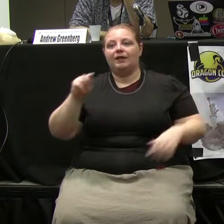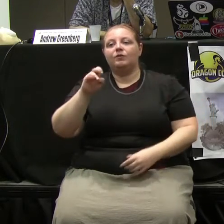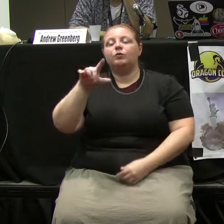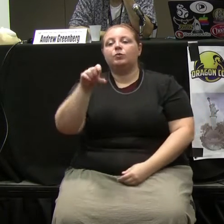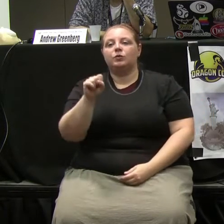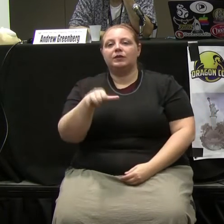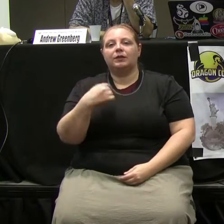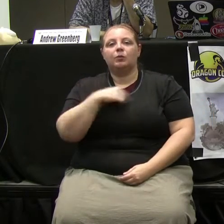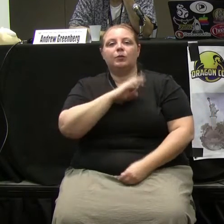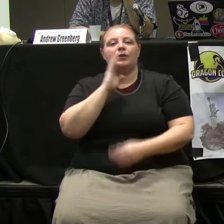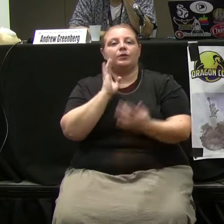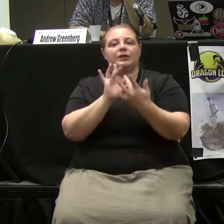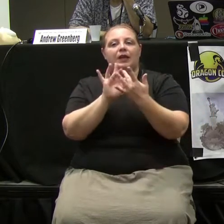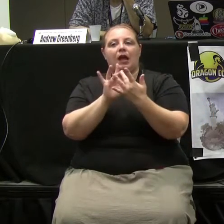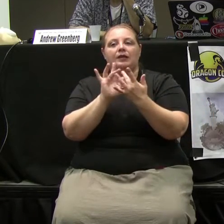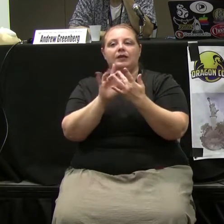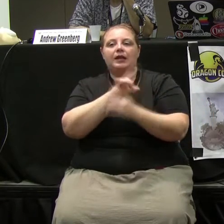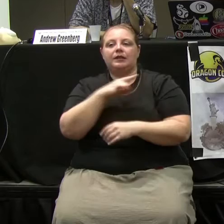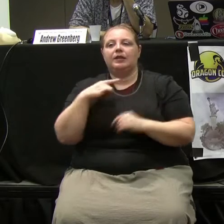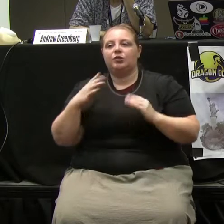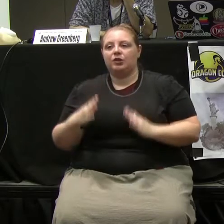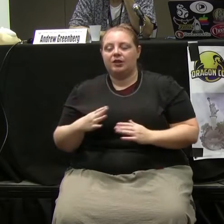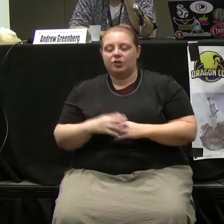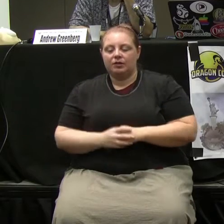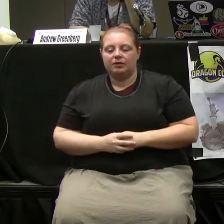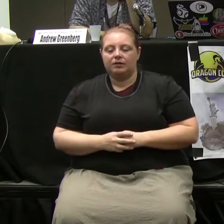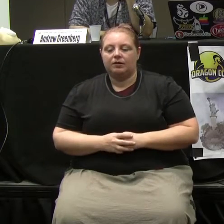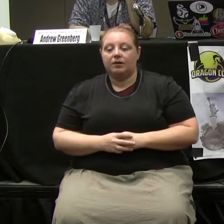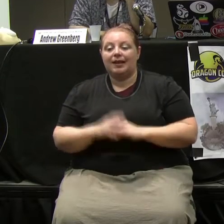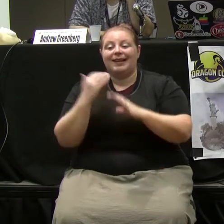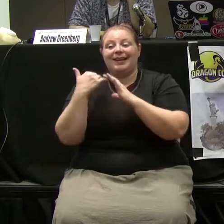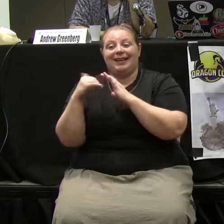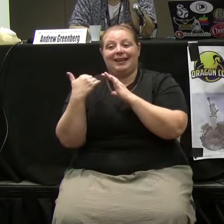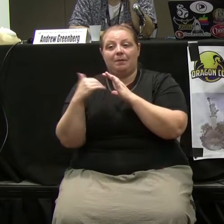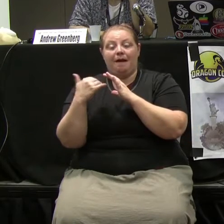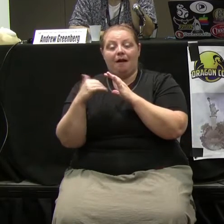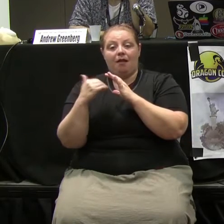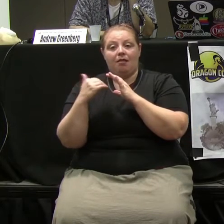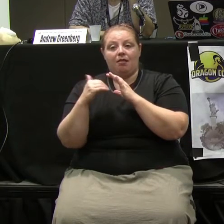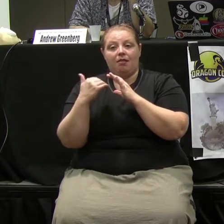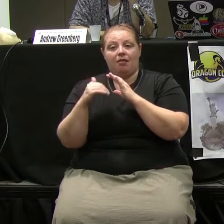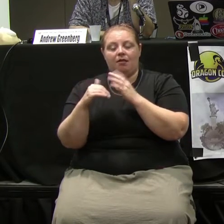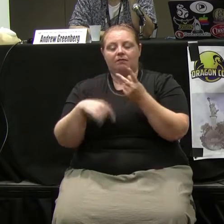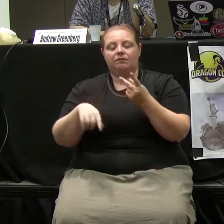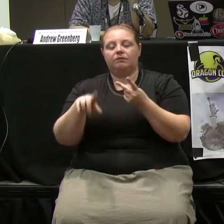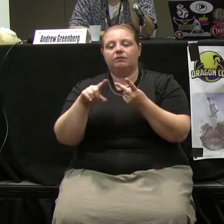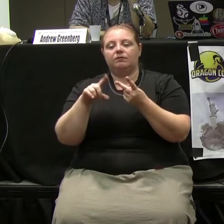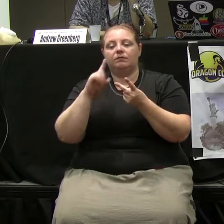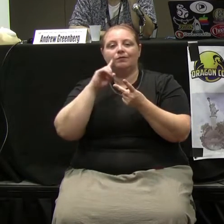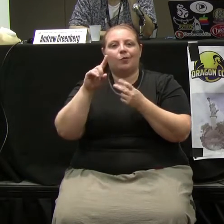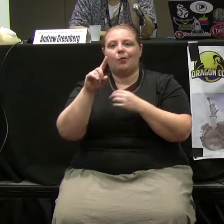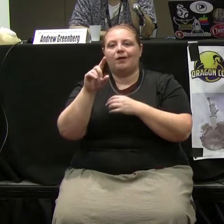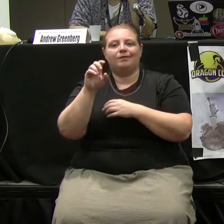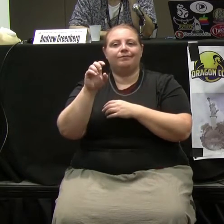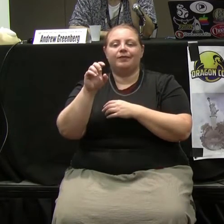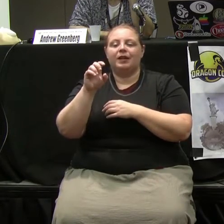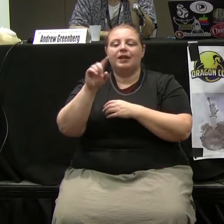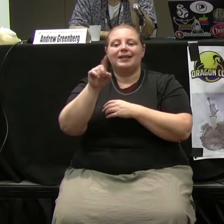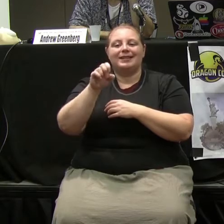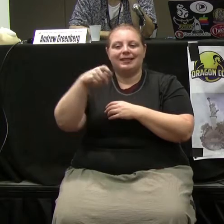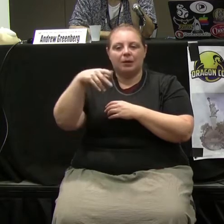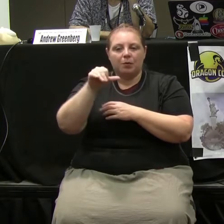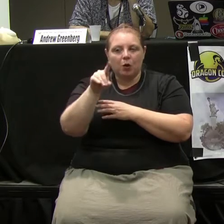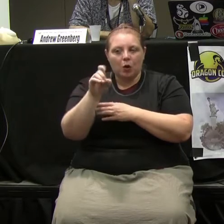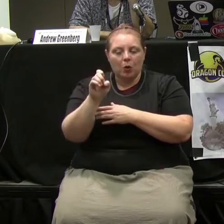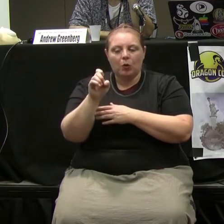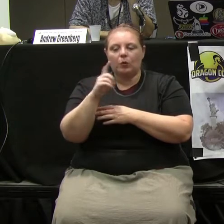contact legislators. We have an email system that allows people to just plug in their zip code and their address, and it'll tell them who their legislator is. And there's